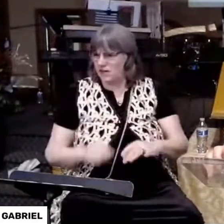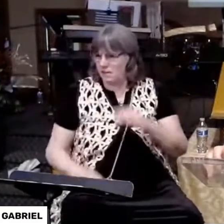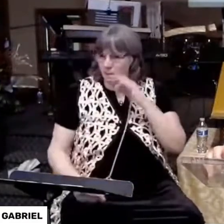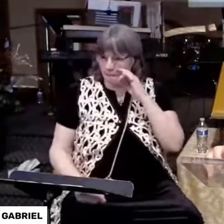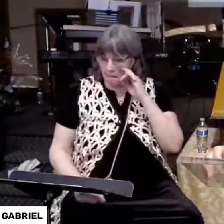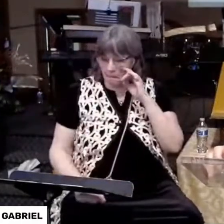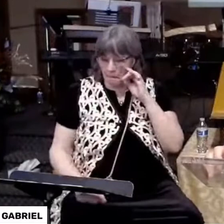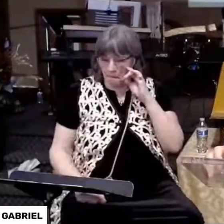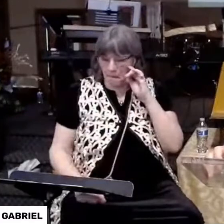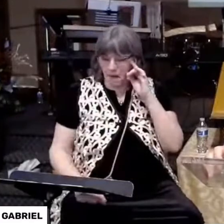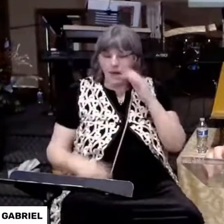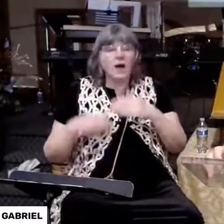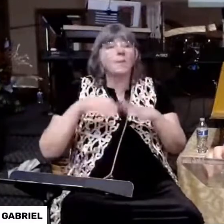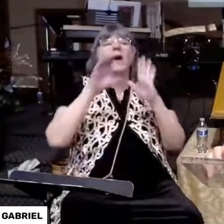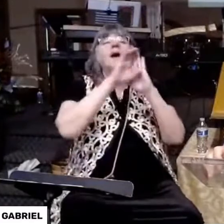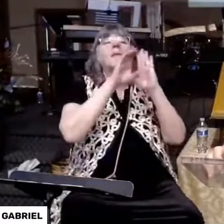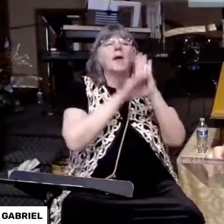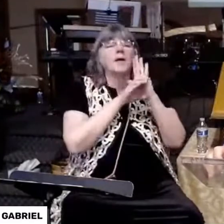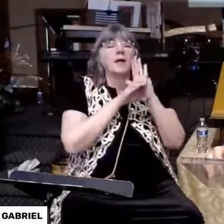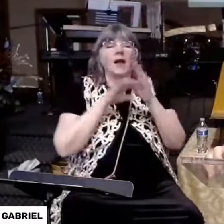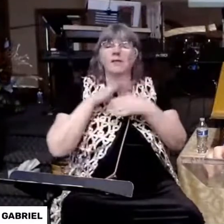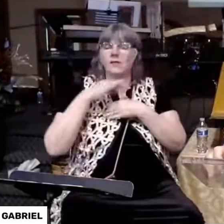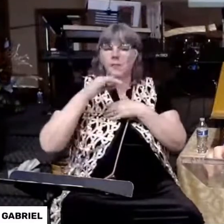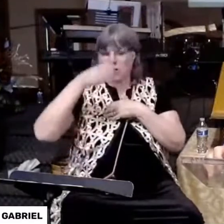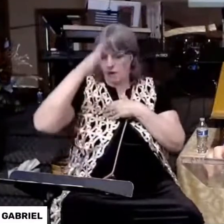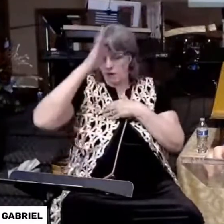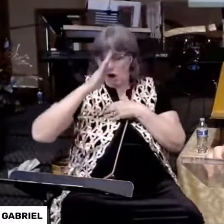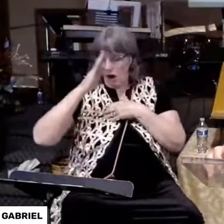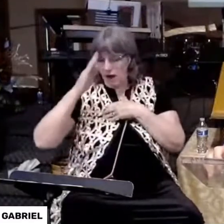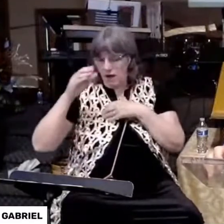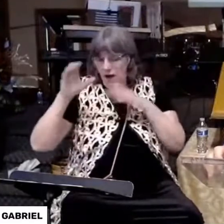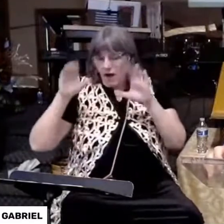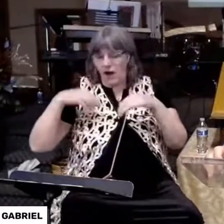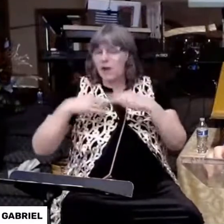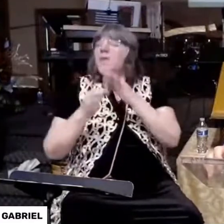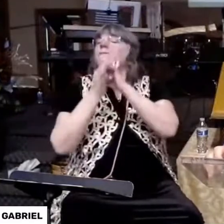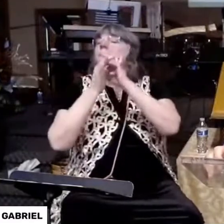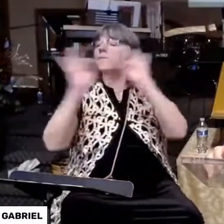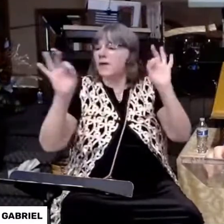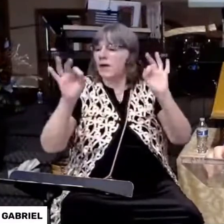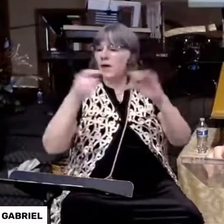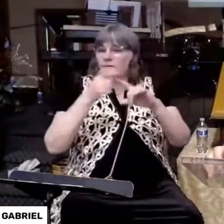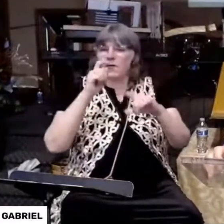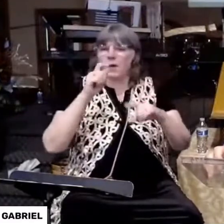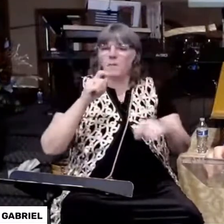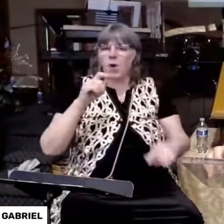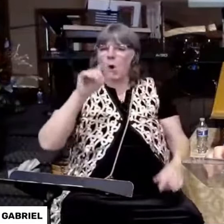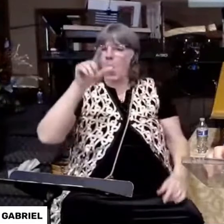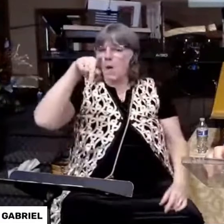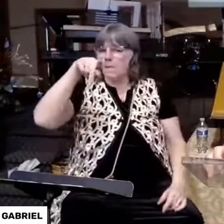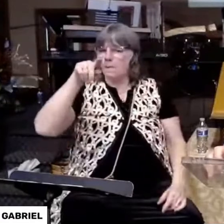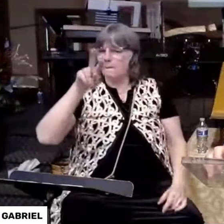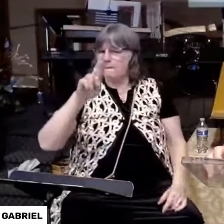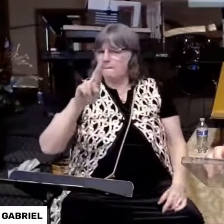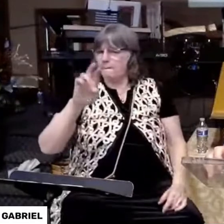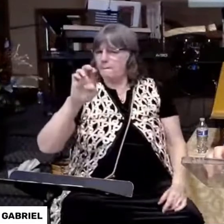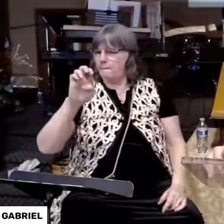By the commandment and the spirit of Hashem, I can be free from the ropes of prejudice.